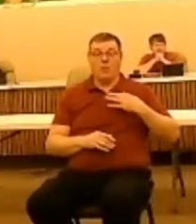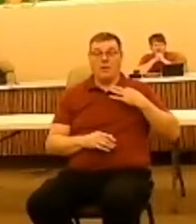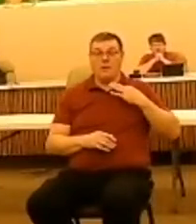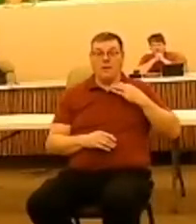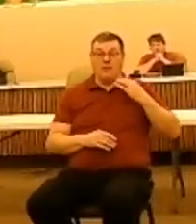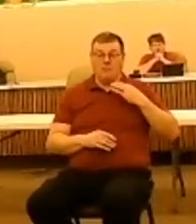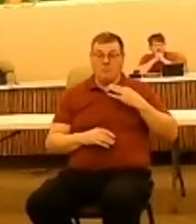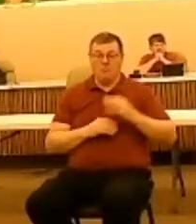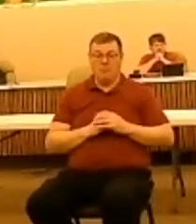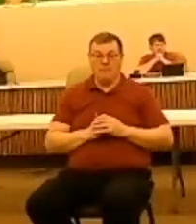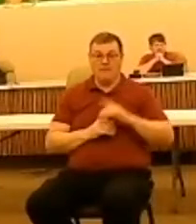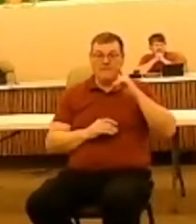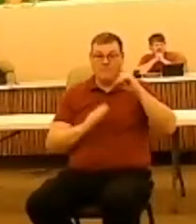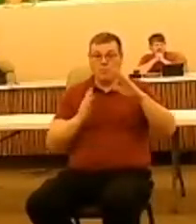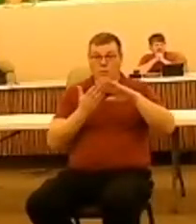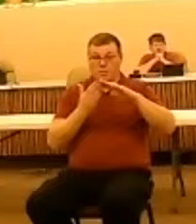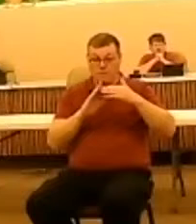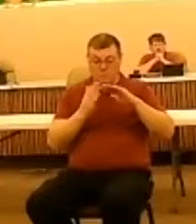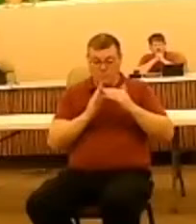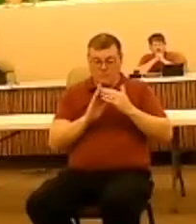for a community